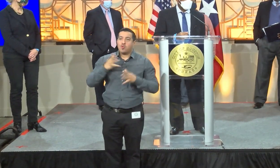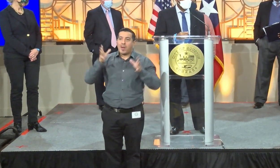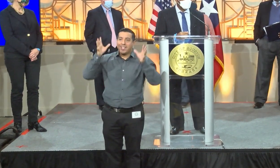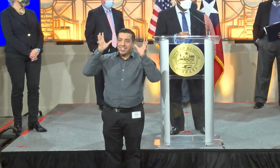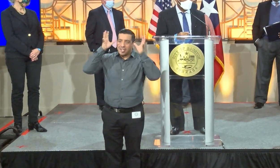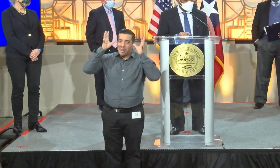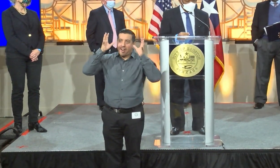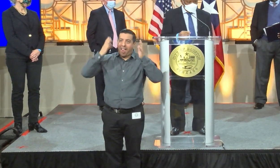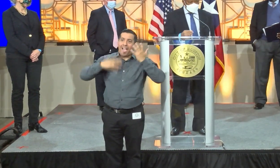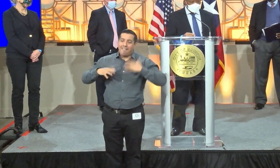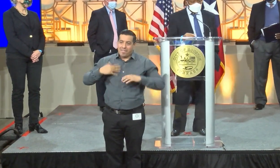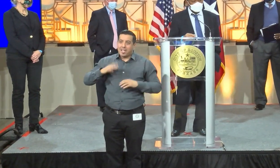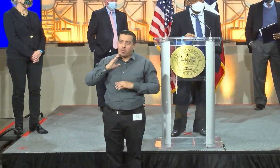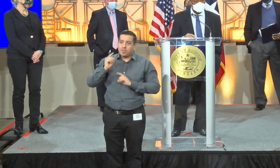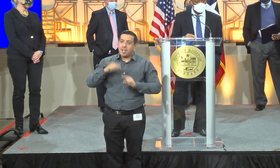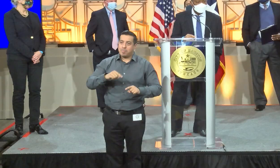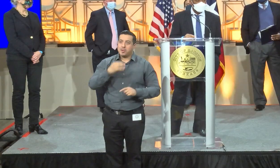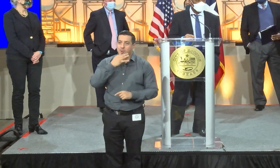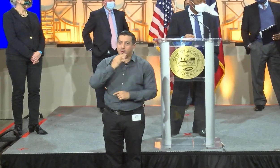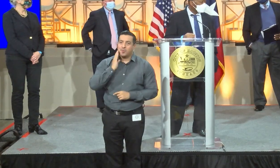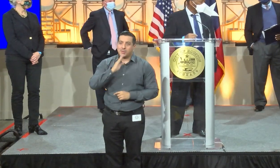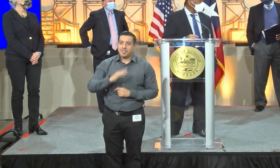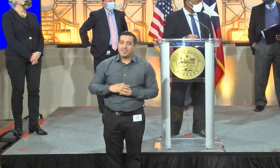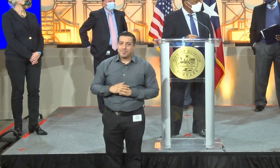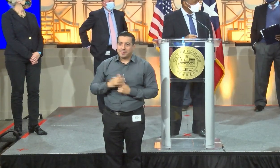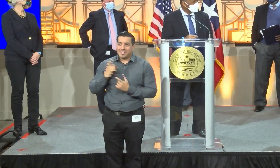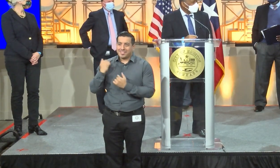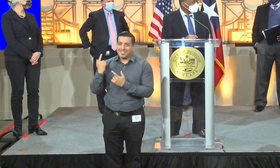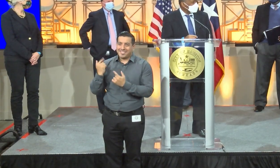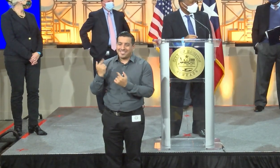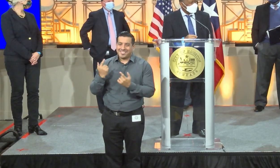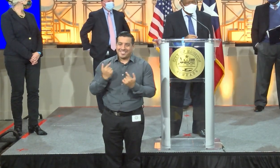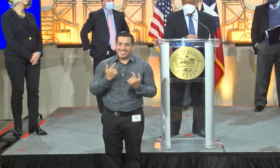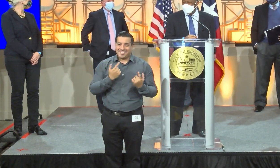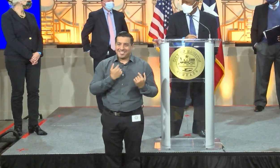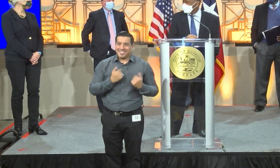outfit soon. So,